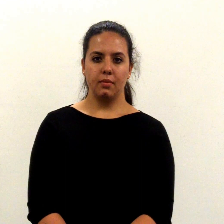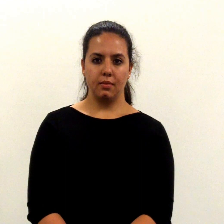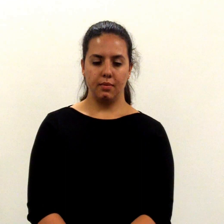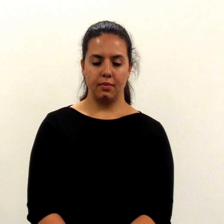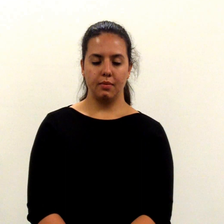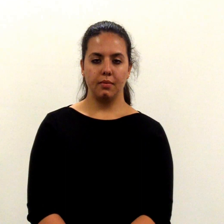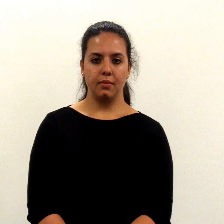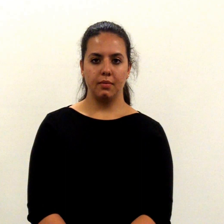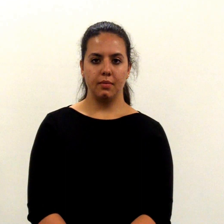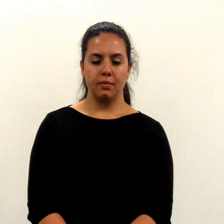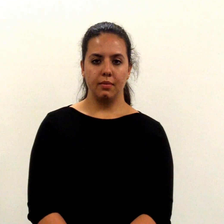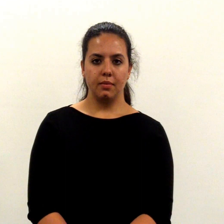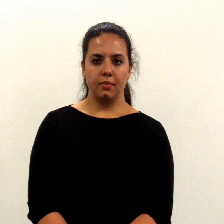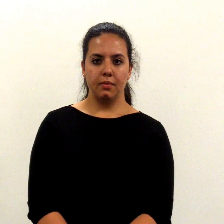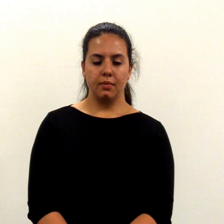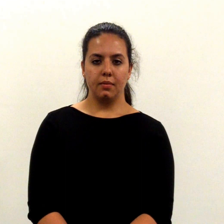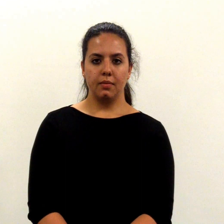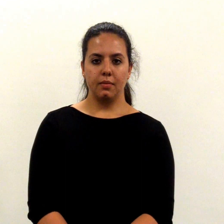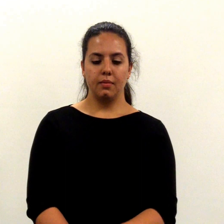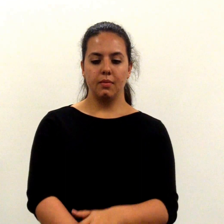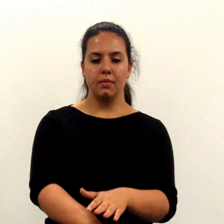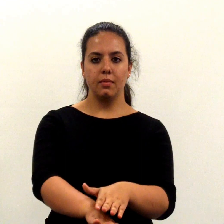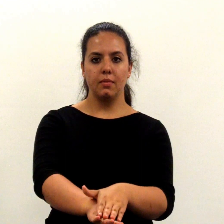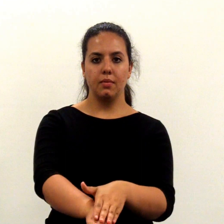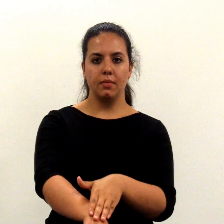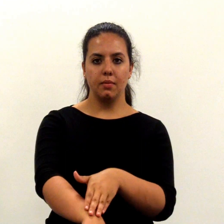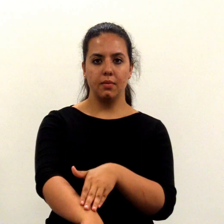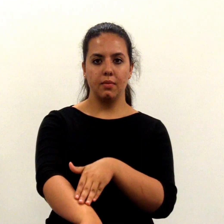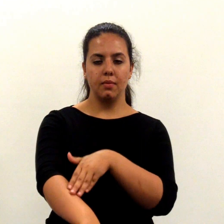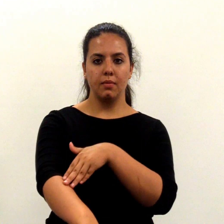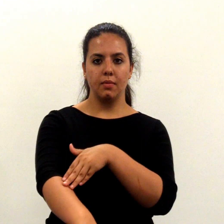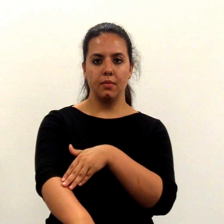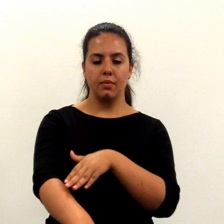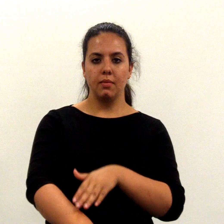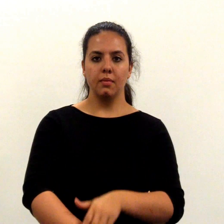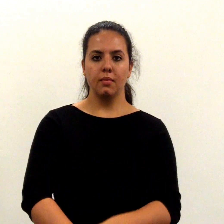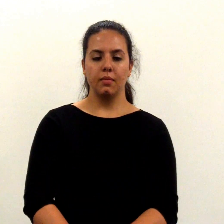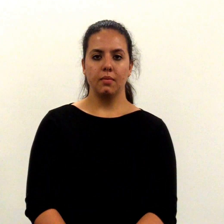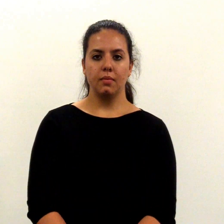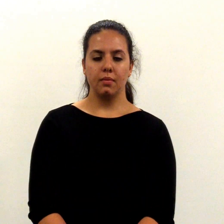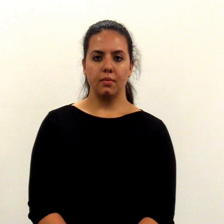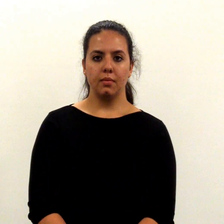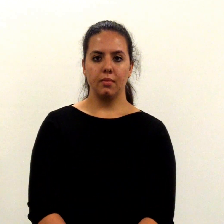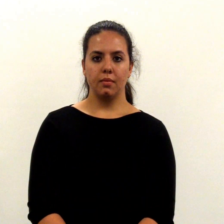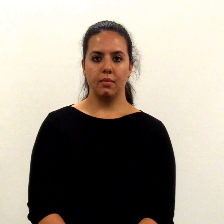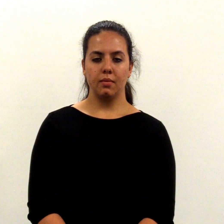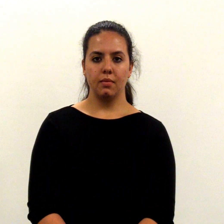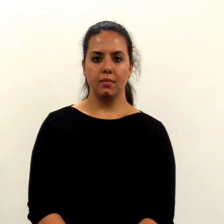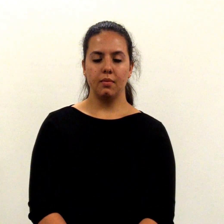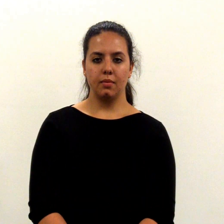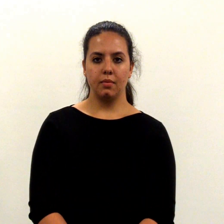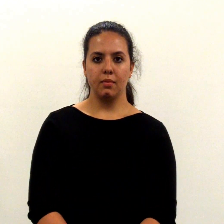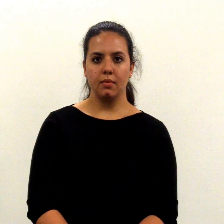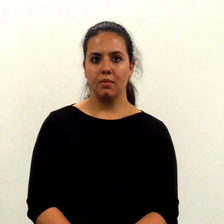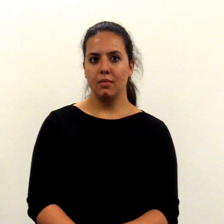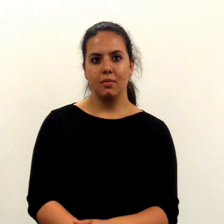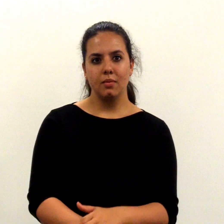2. Slow. So this is when somebody's signing too fast for you, you can look at them with this